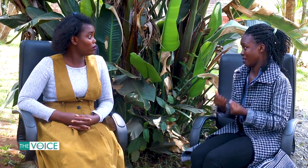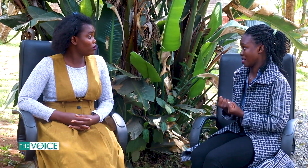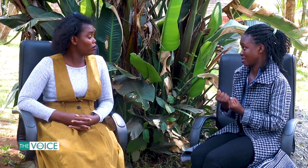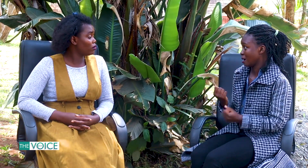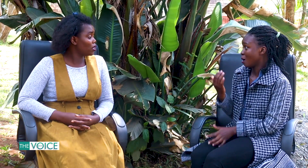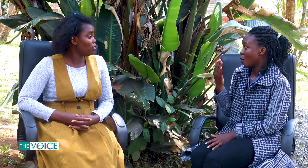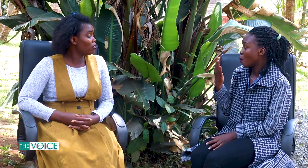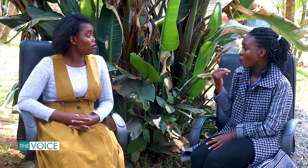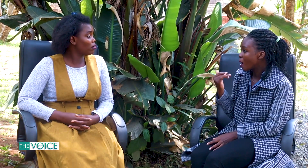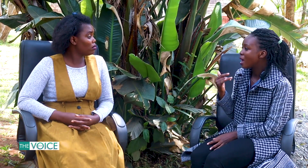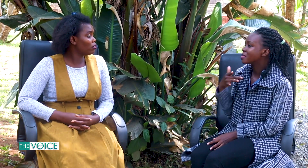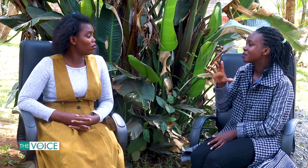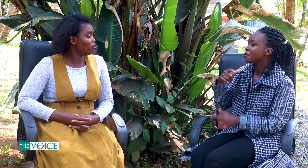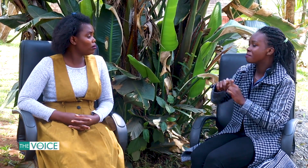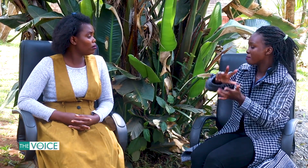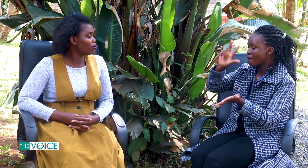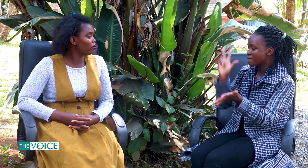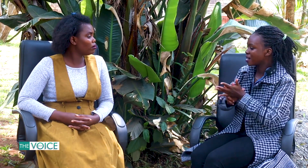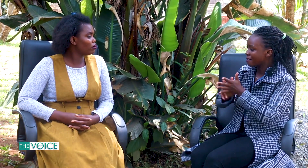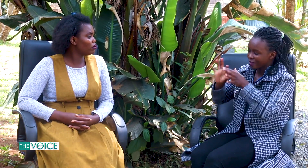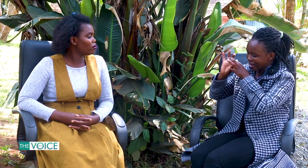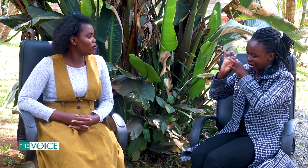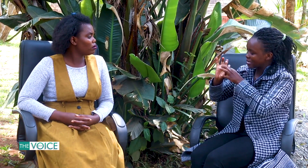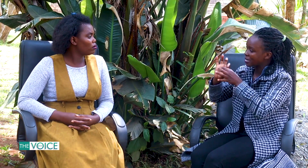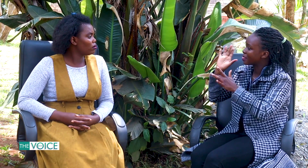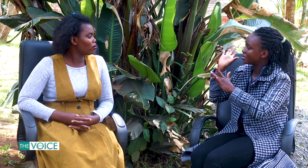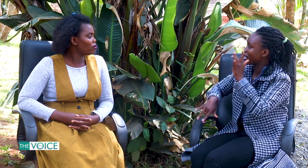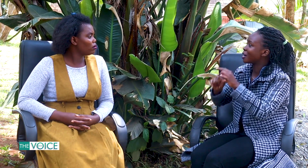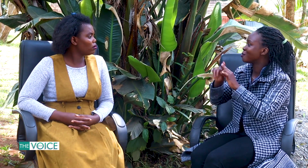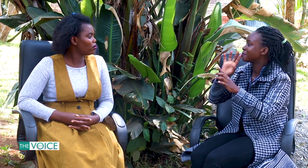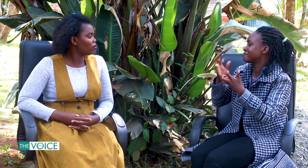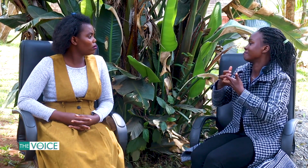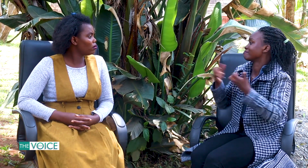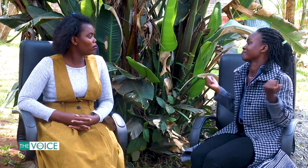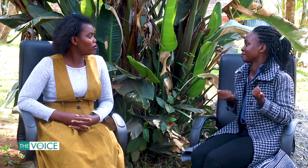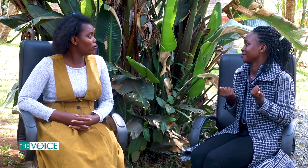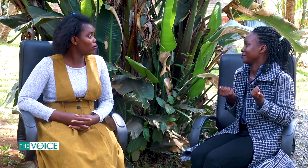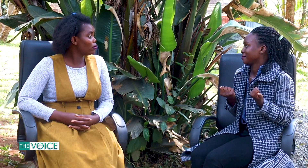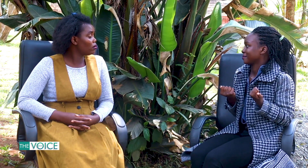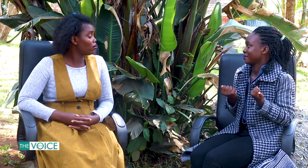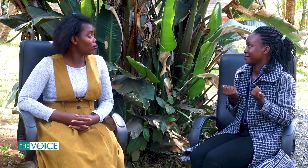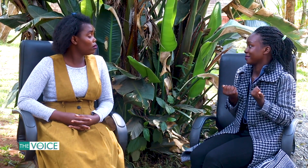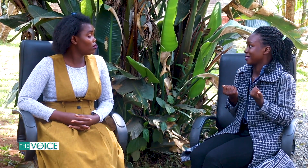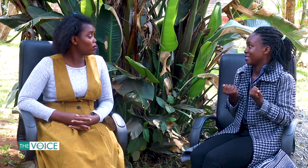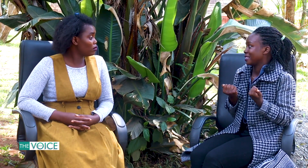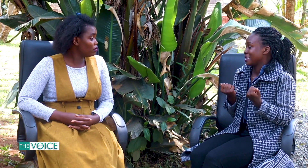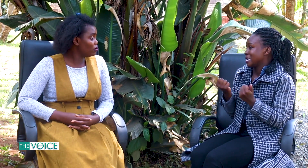really went to different counties, but the counties that I'll say lead the most is the Western region, because